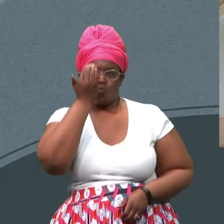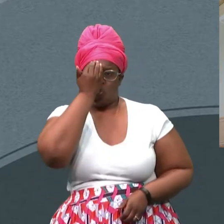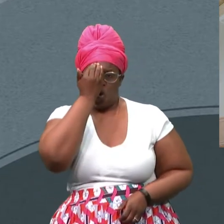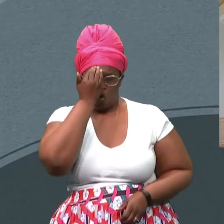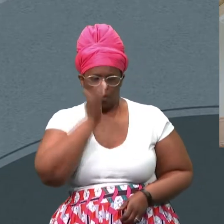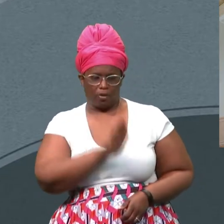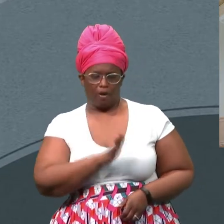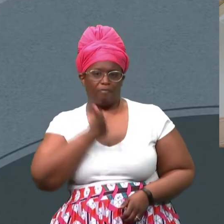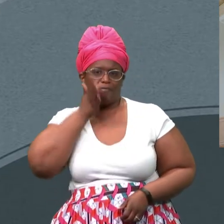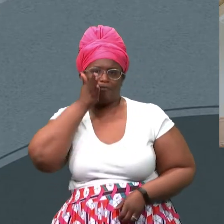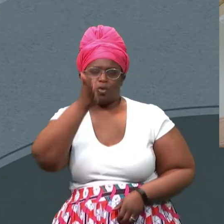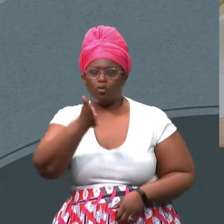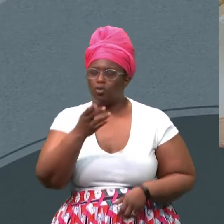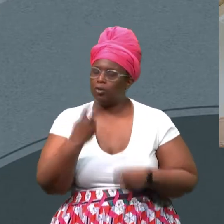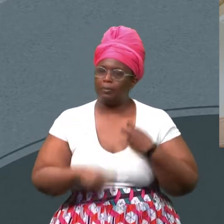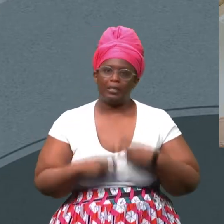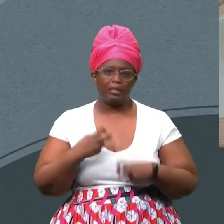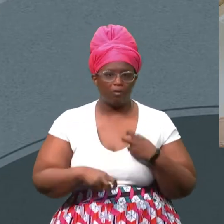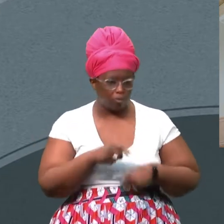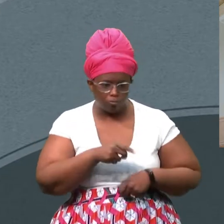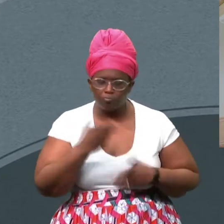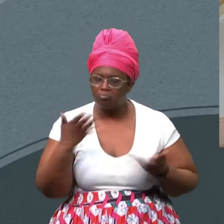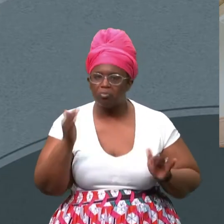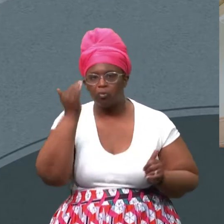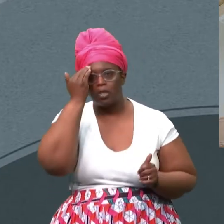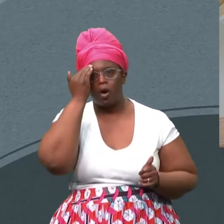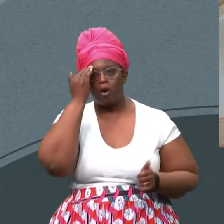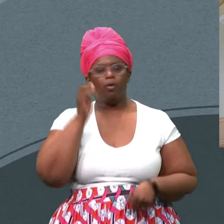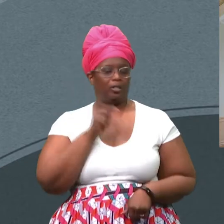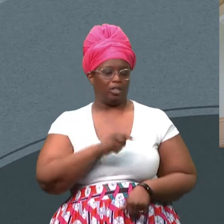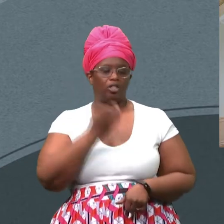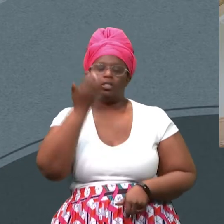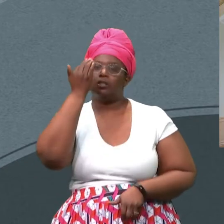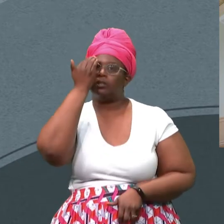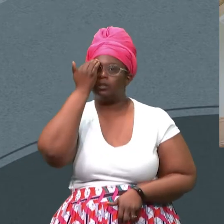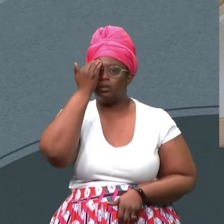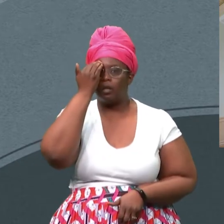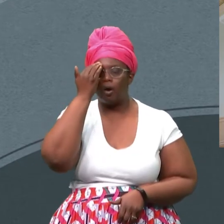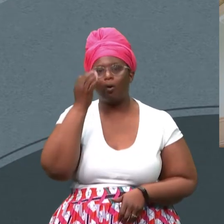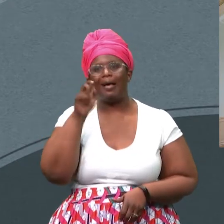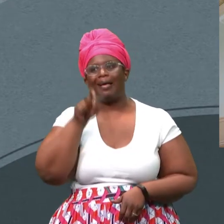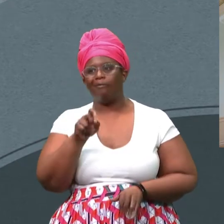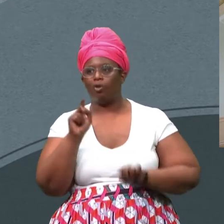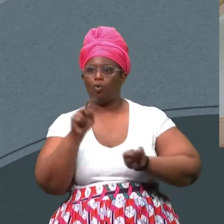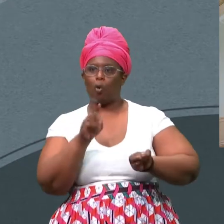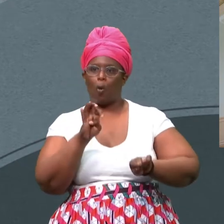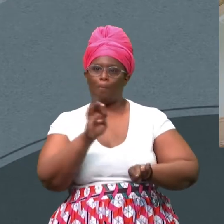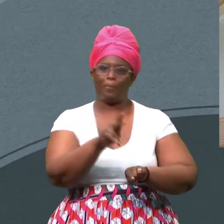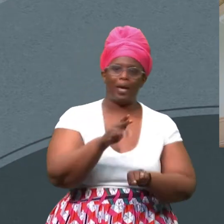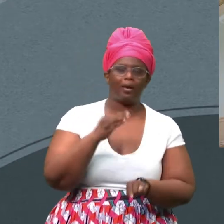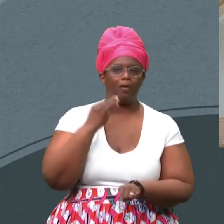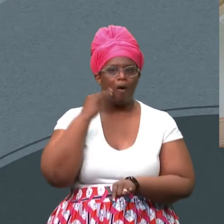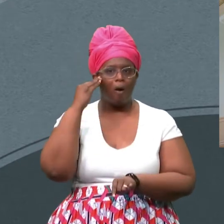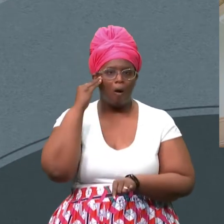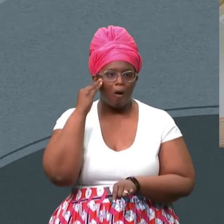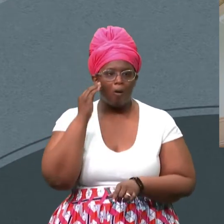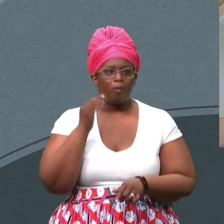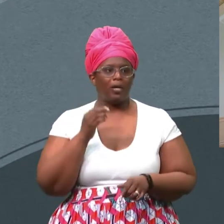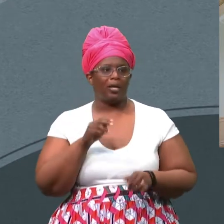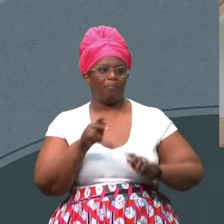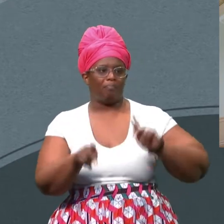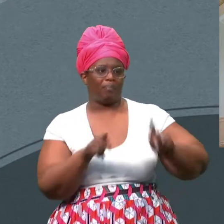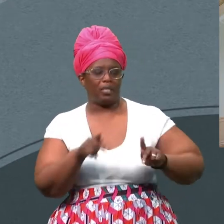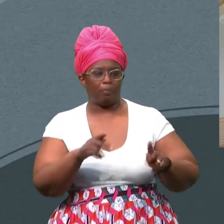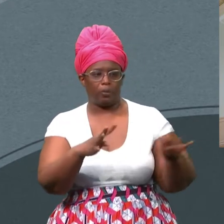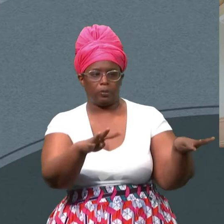future is about to be difficult, even though she knows that she has to get back home and deal with the attitude